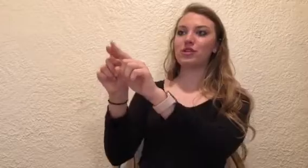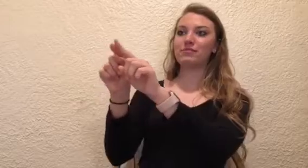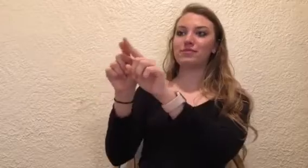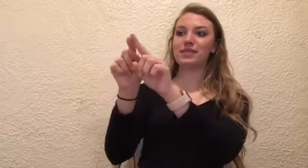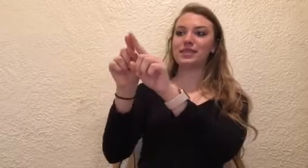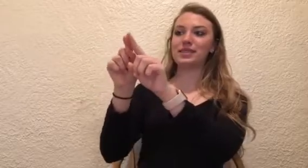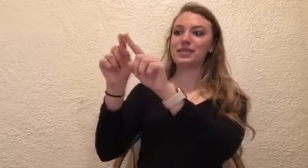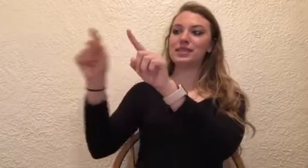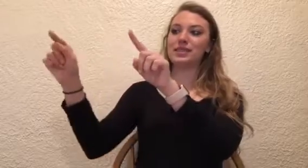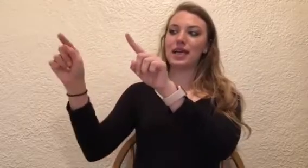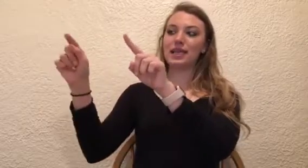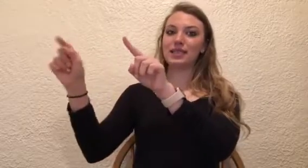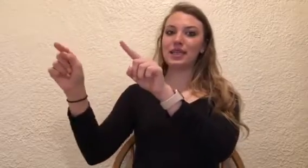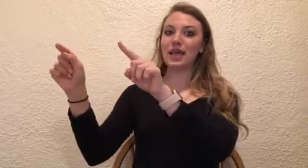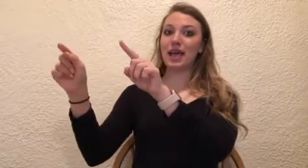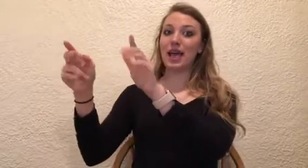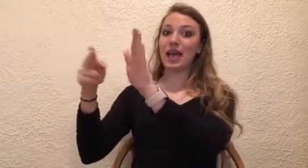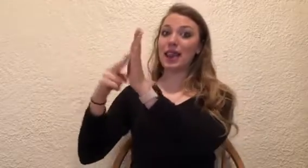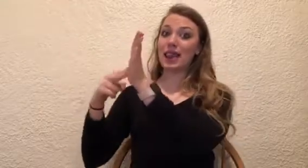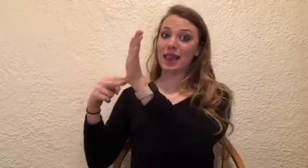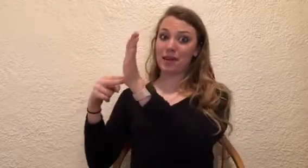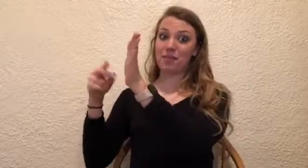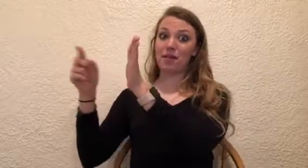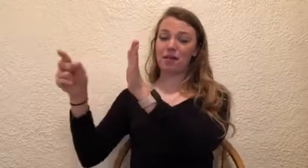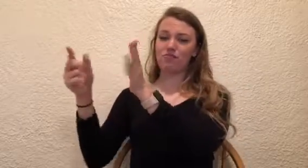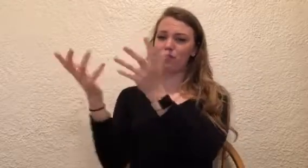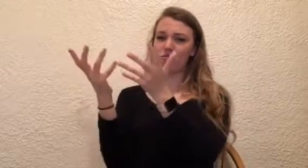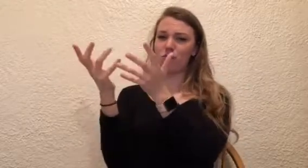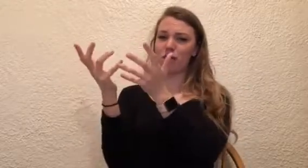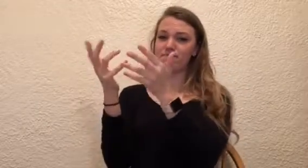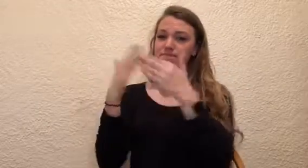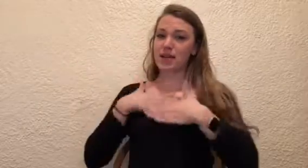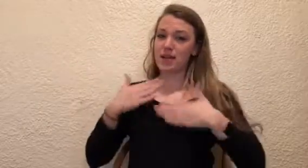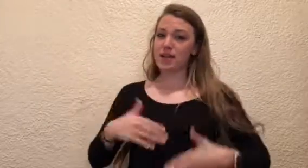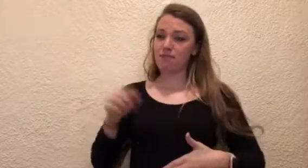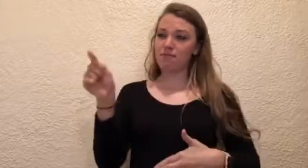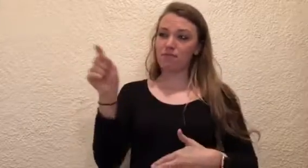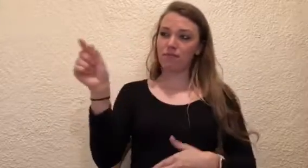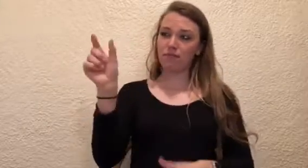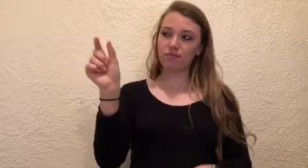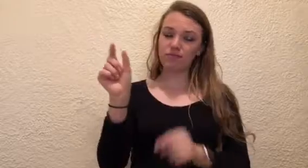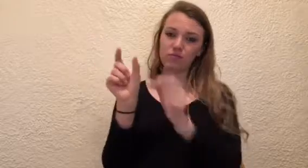and write down the word for that part, okay? So you're gonna name all the parts for me, okay?